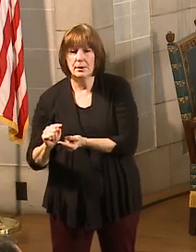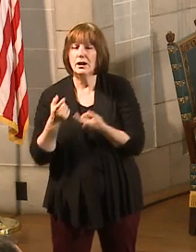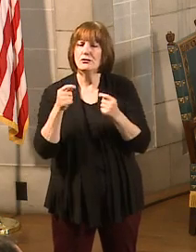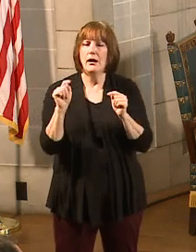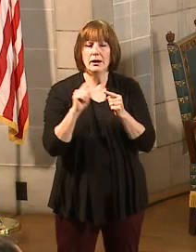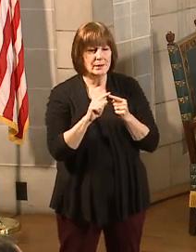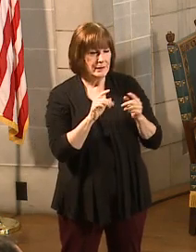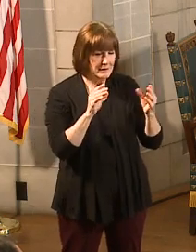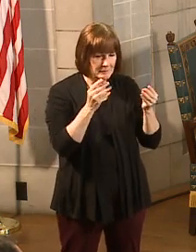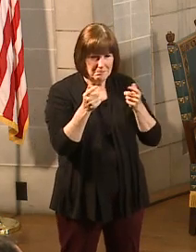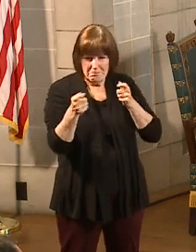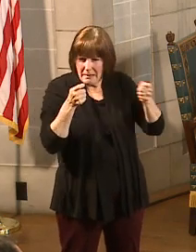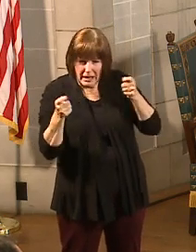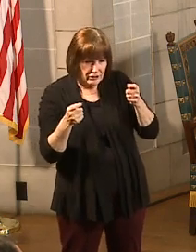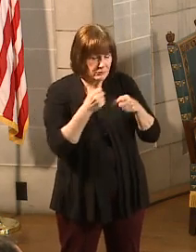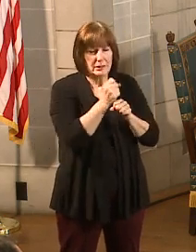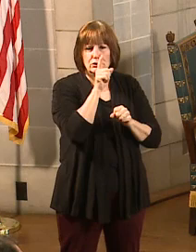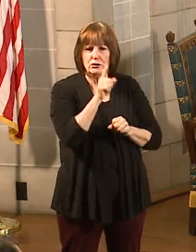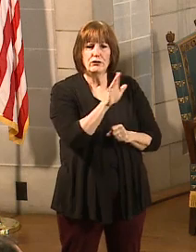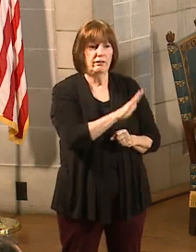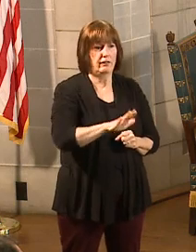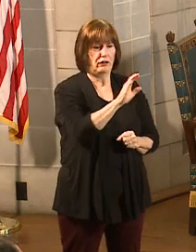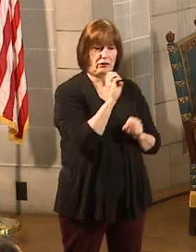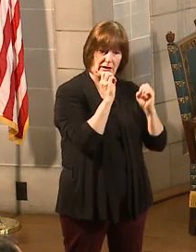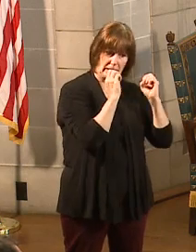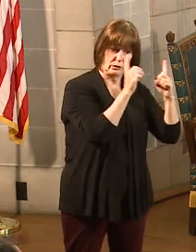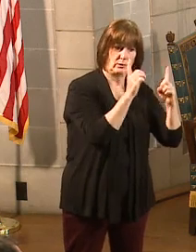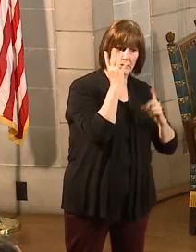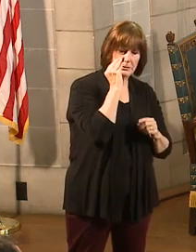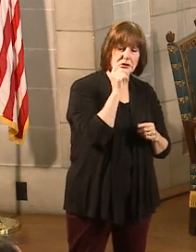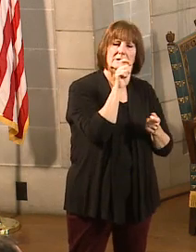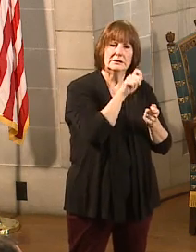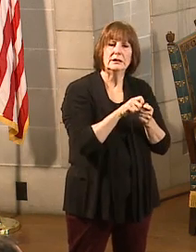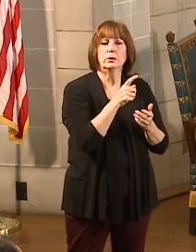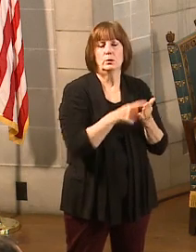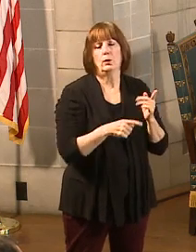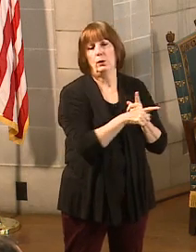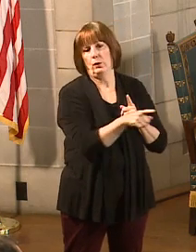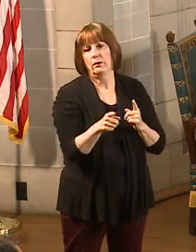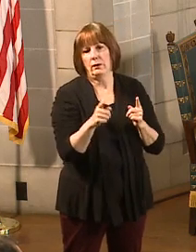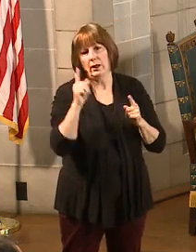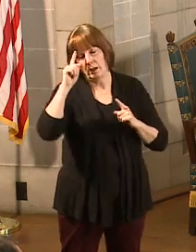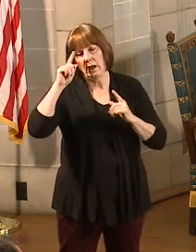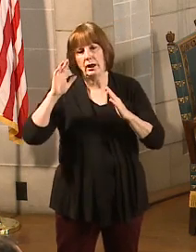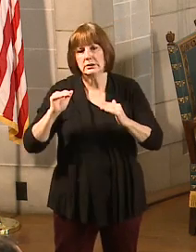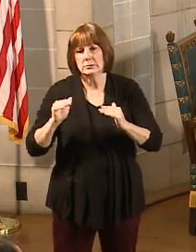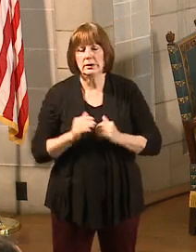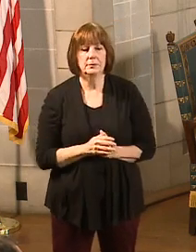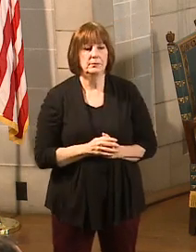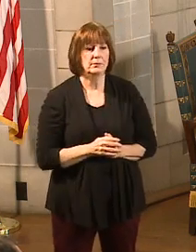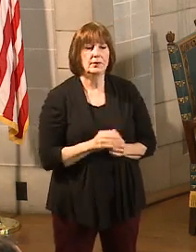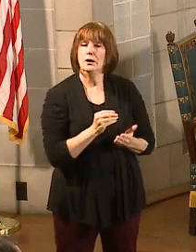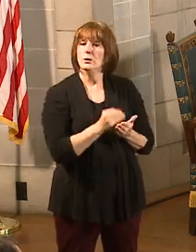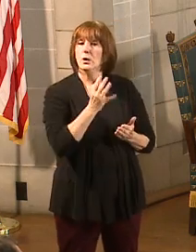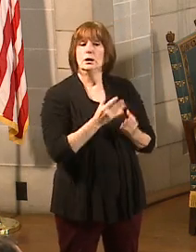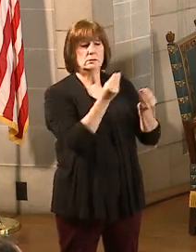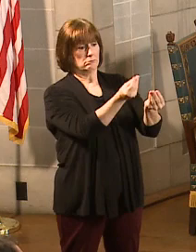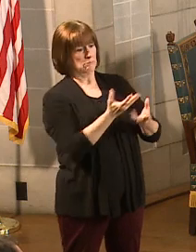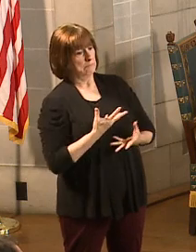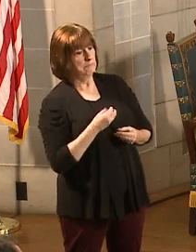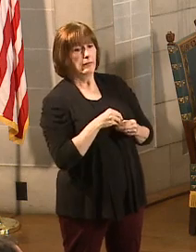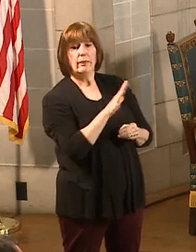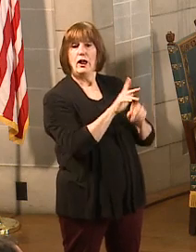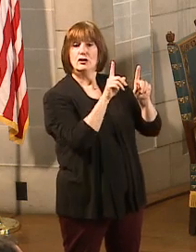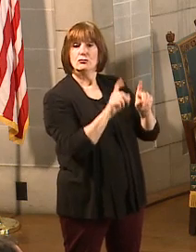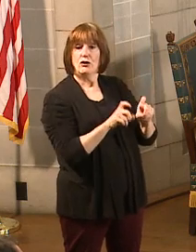trying to do to make sure that the educational experience is exactly what the student is anticipating. And students are telling us in their